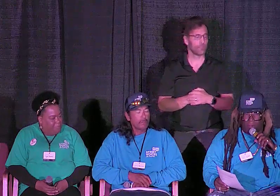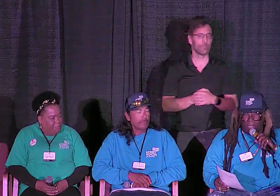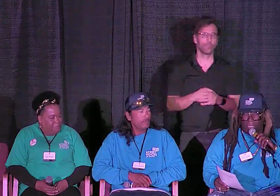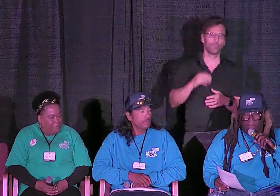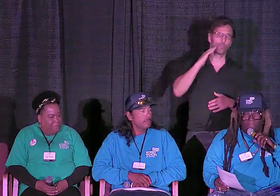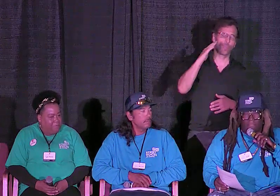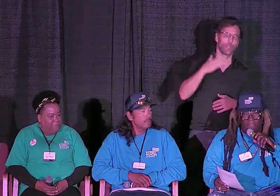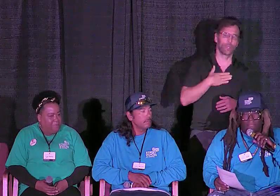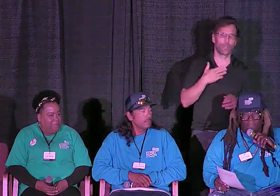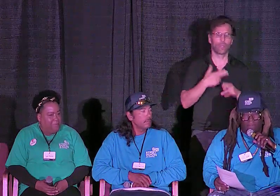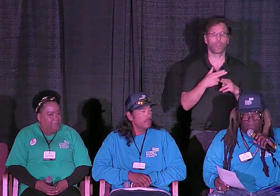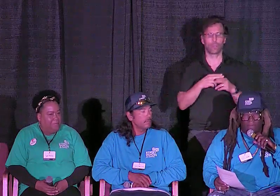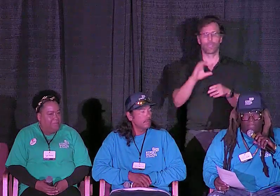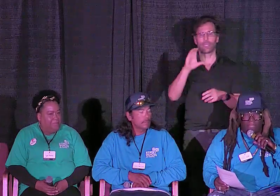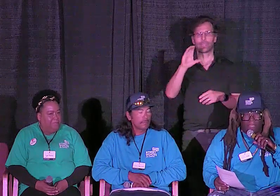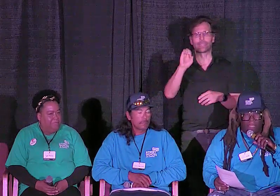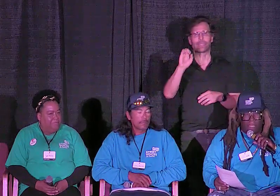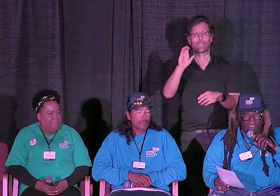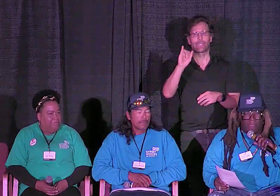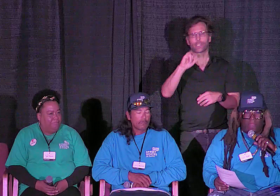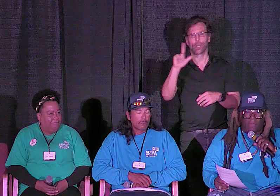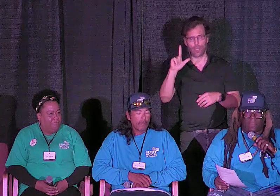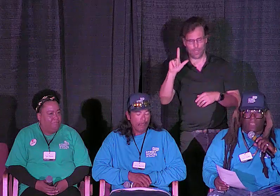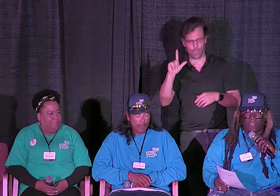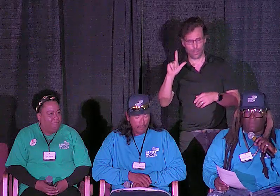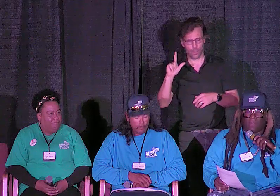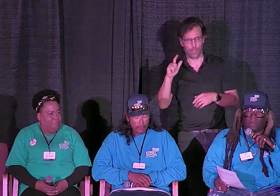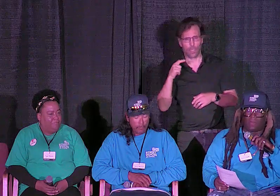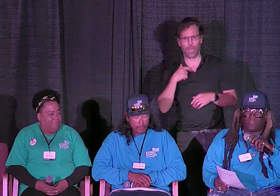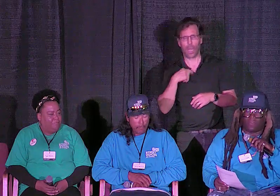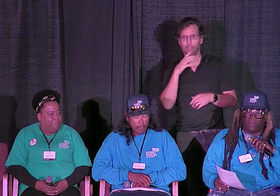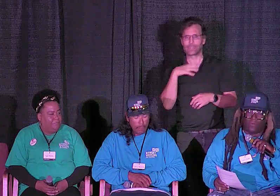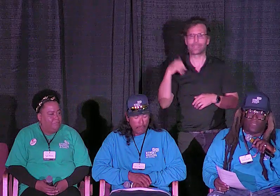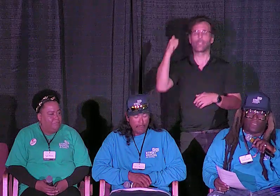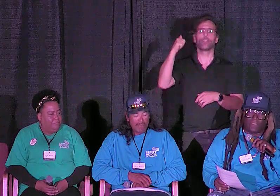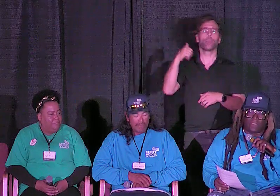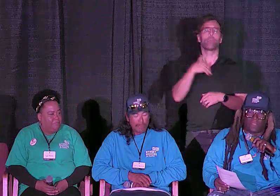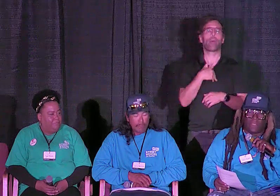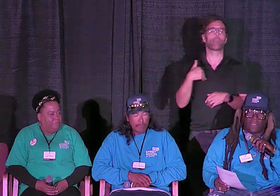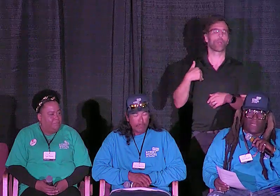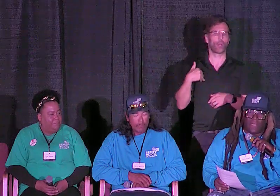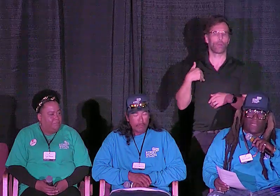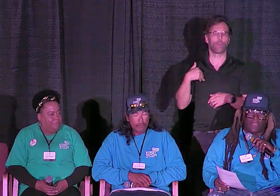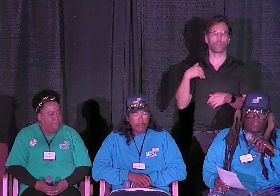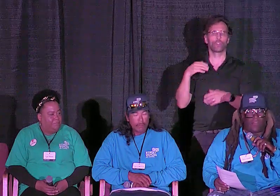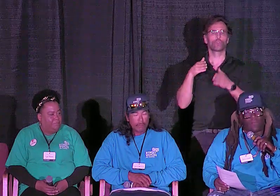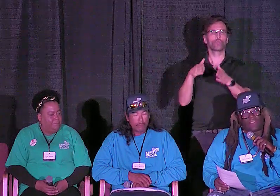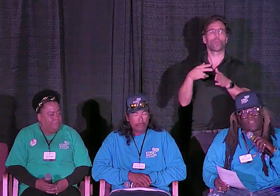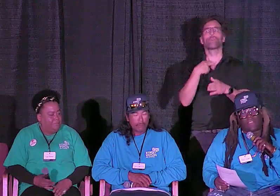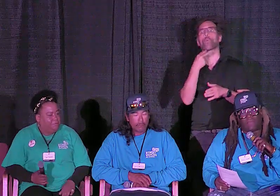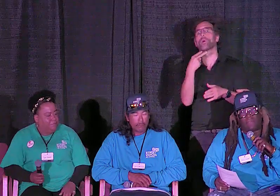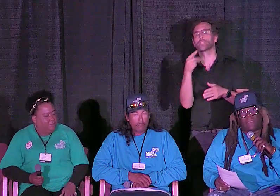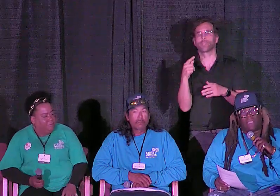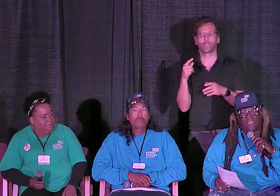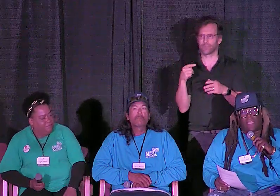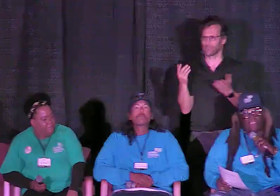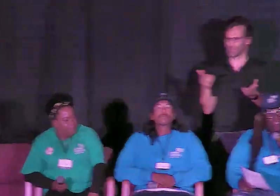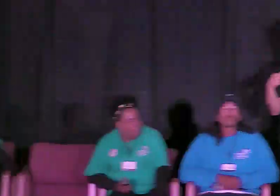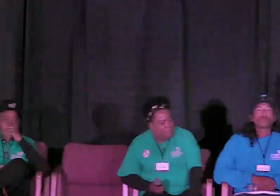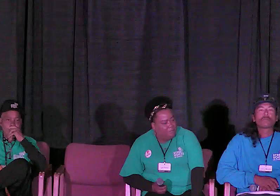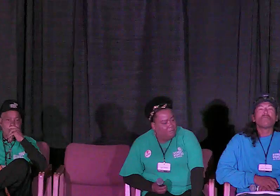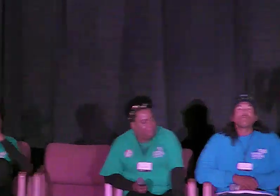Hello, my name is Cecil. I'm a senior member of Street Voices. Street Voices has been